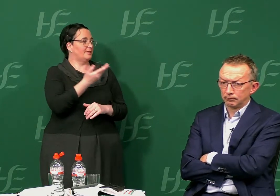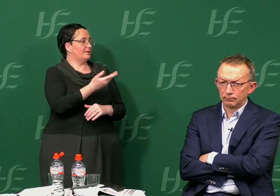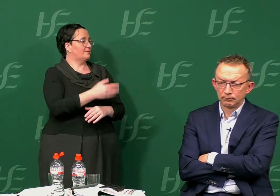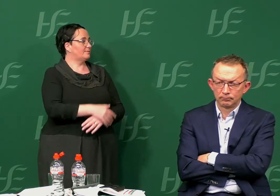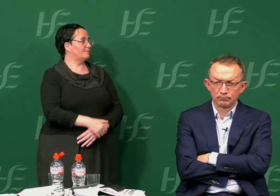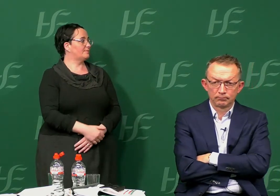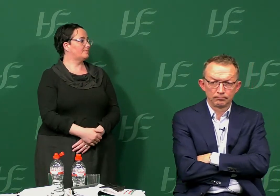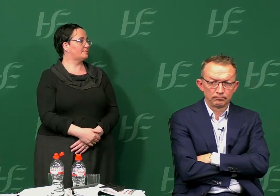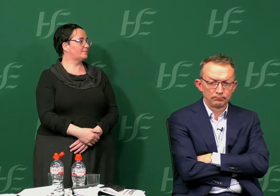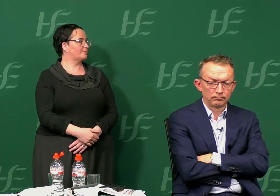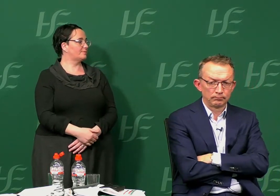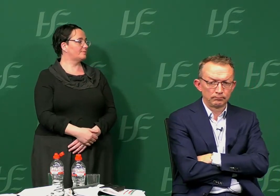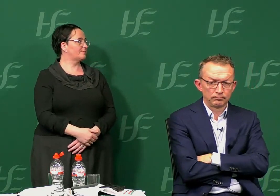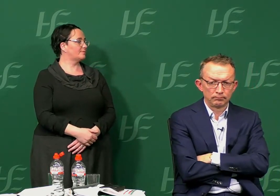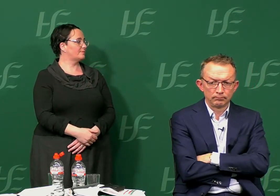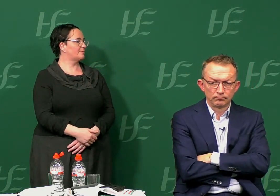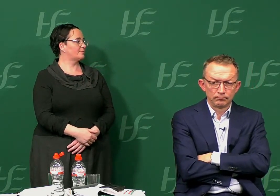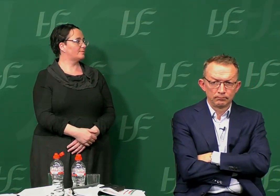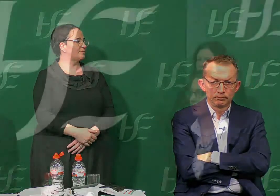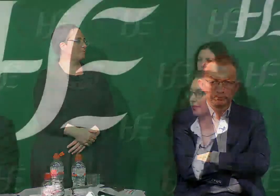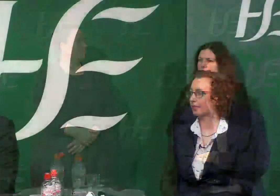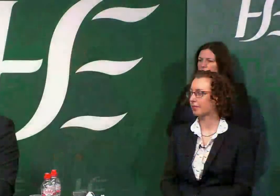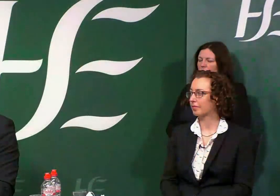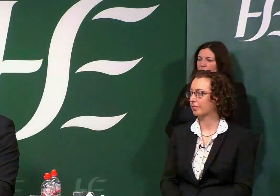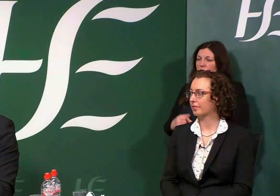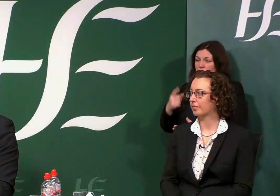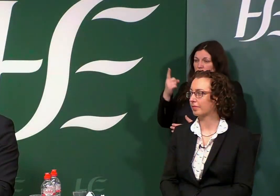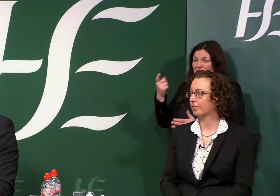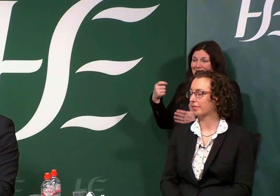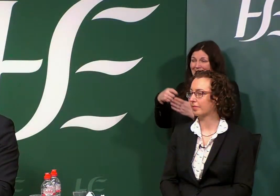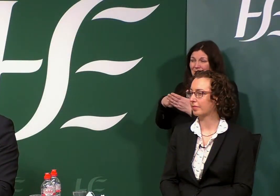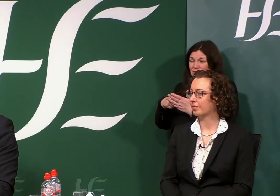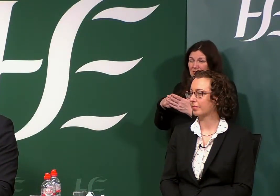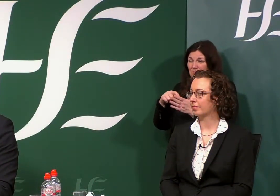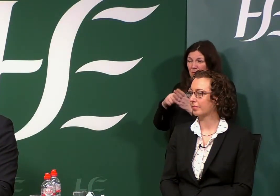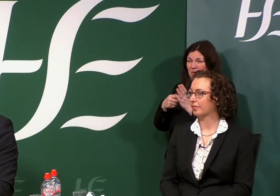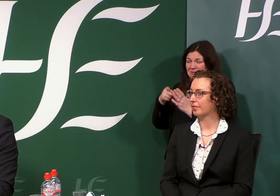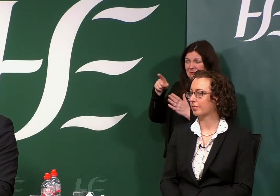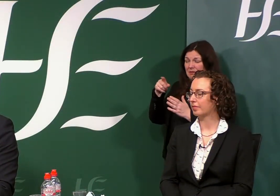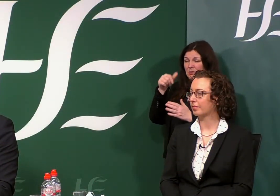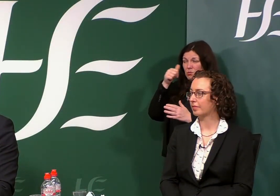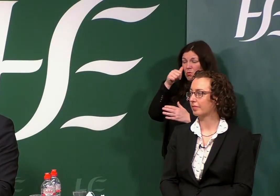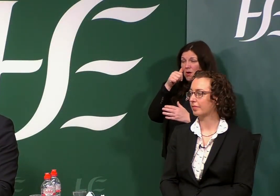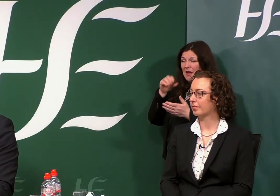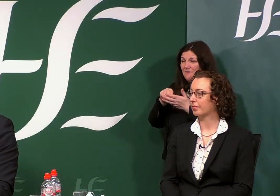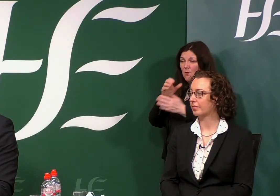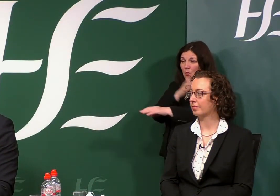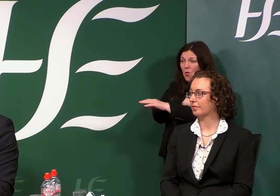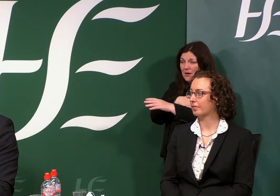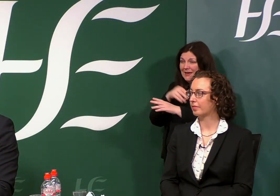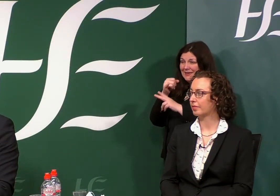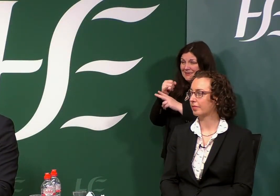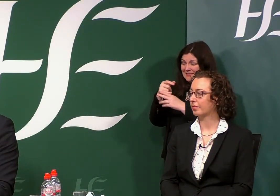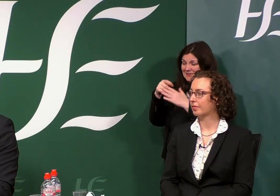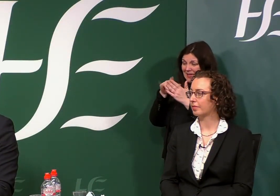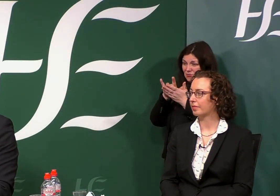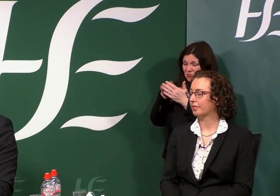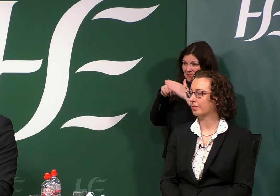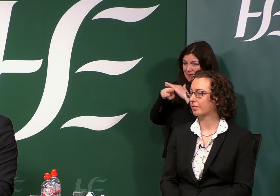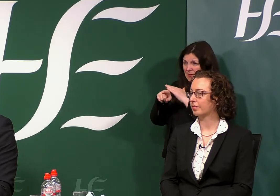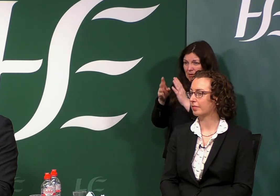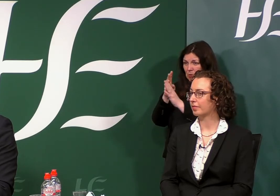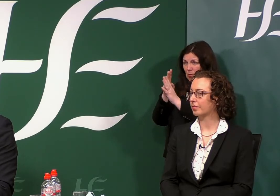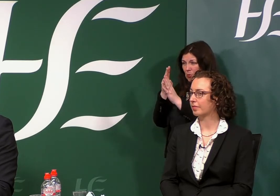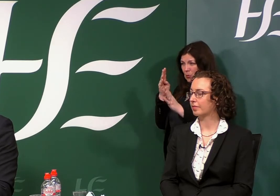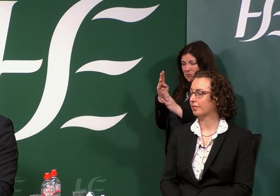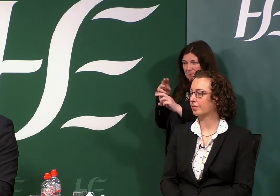It's slightly broader, but in terms of the vaccination centre and the walk-ins, we know there's been challenges around queues, and that's unfortunate and difficult for people. No one wants to queue in terms